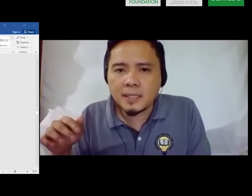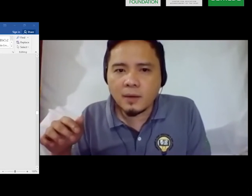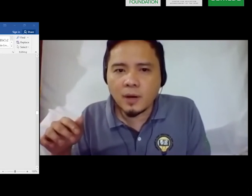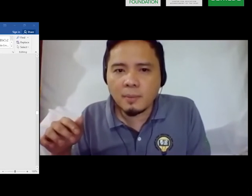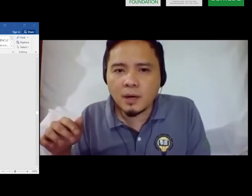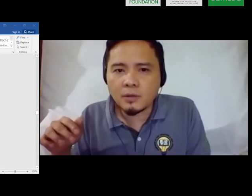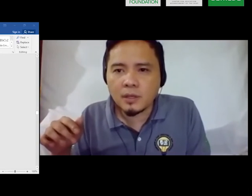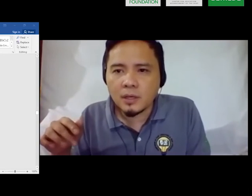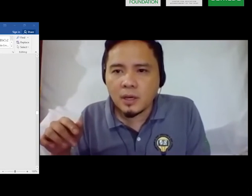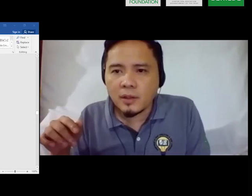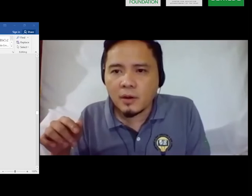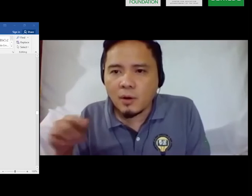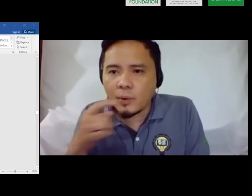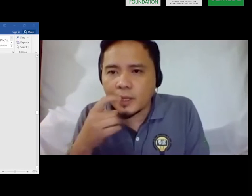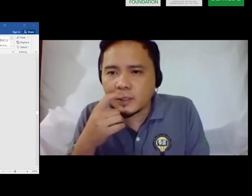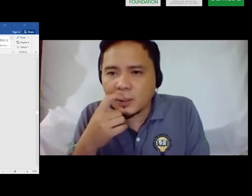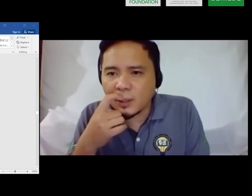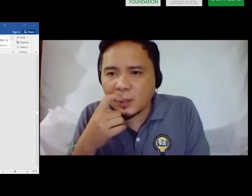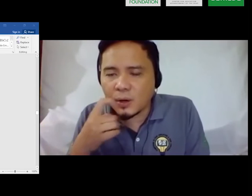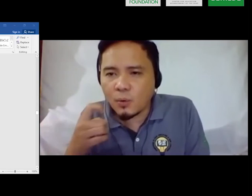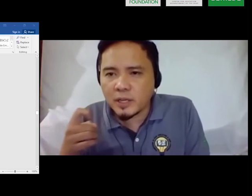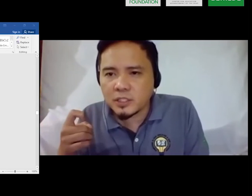Manu saying, "What about? Wouldn't